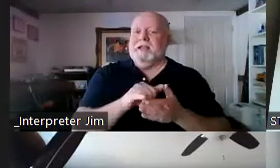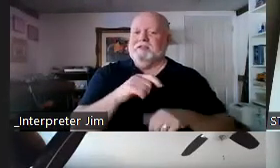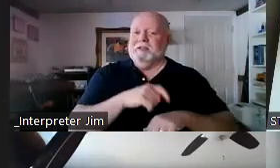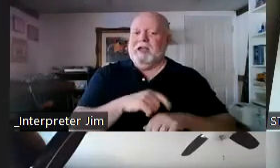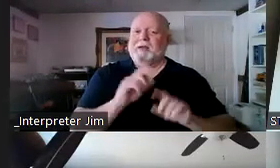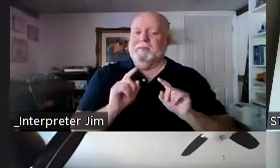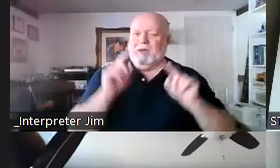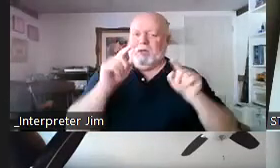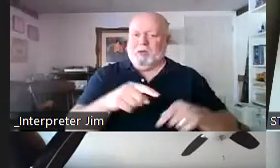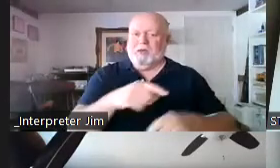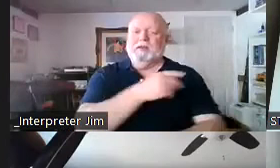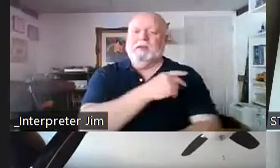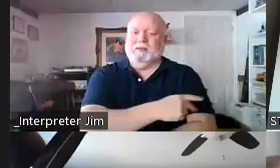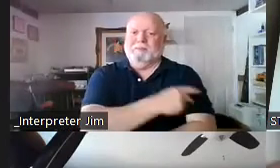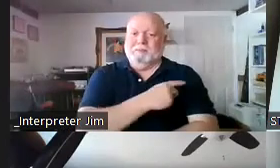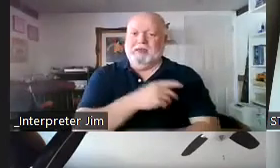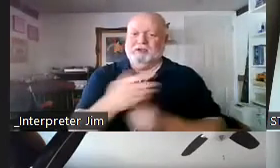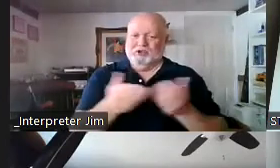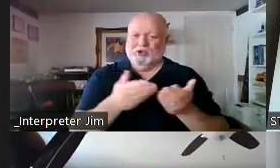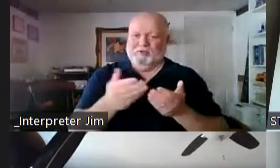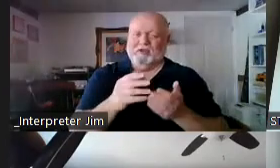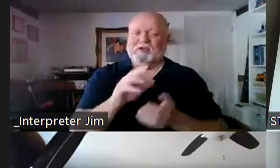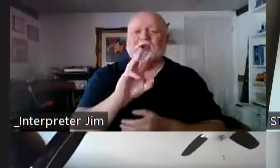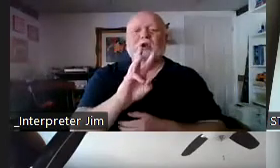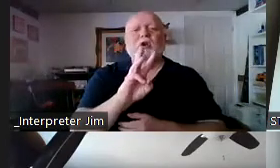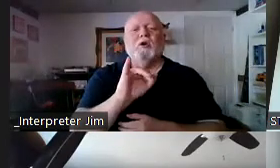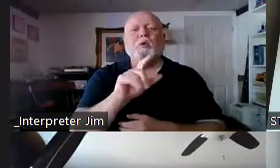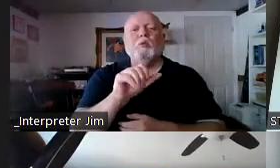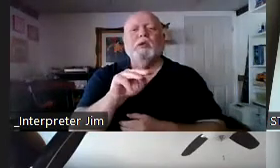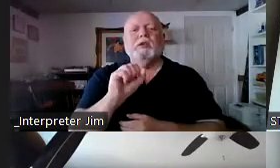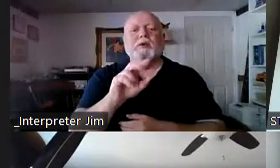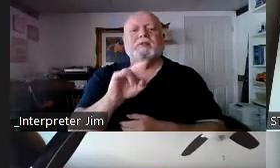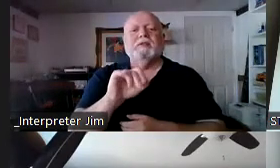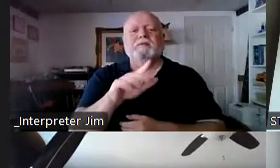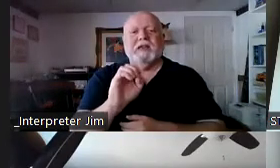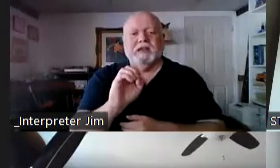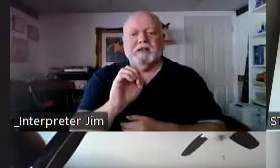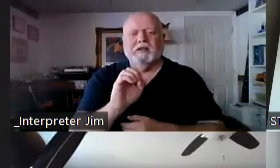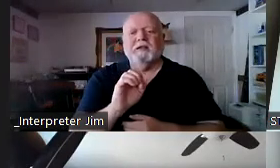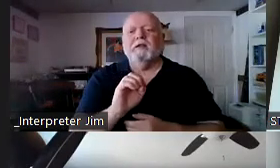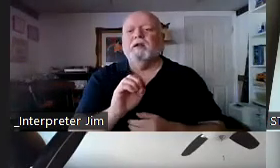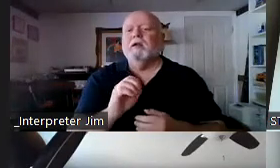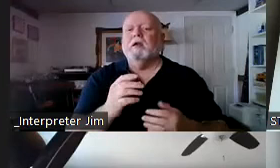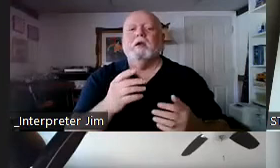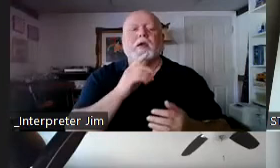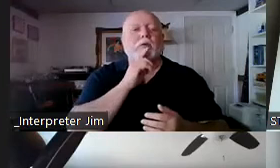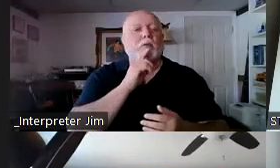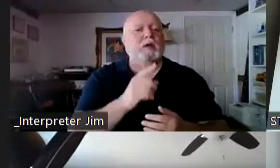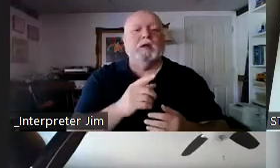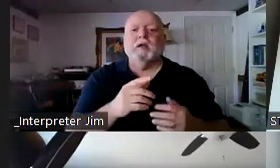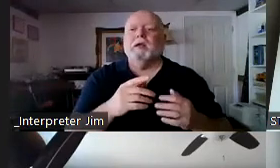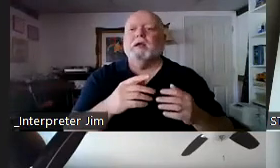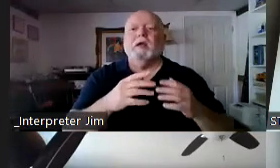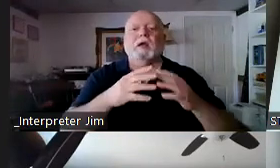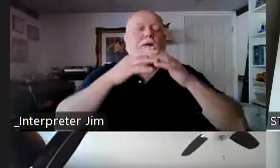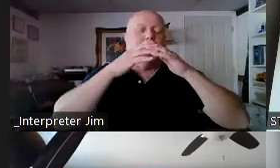get inpatient services. And it broke down everything that was stuck inside of me that I couldn't even let out